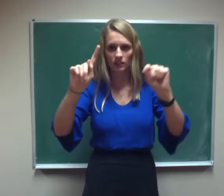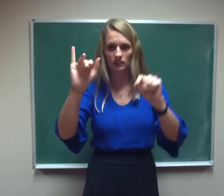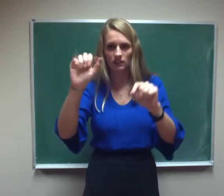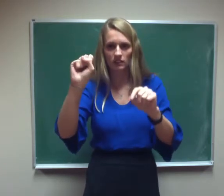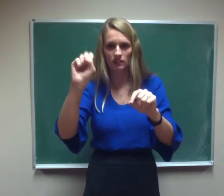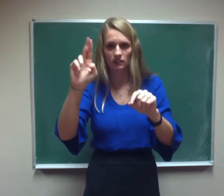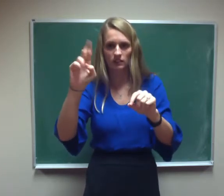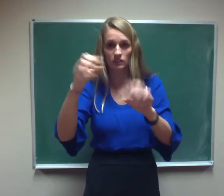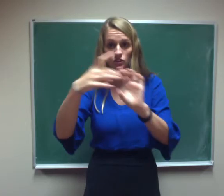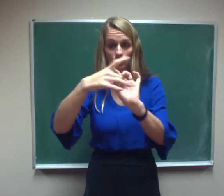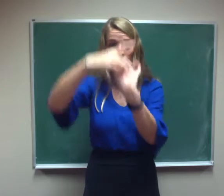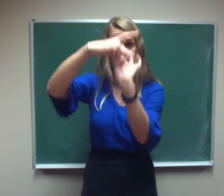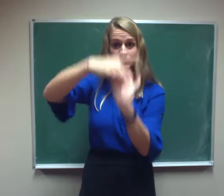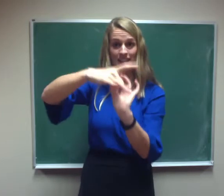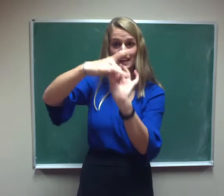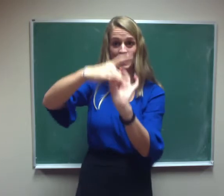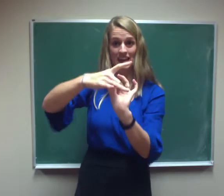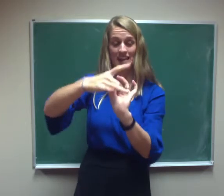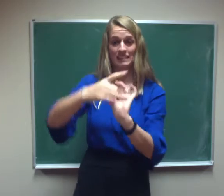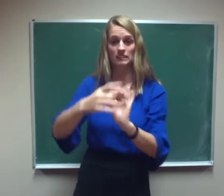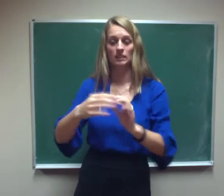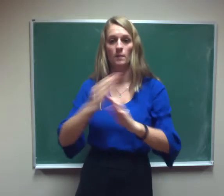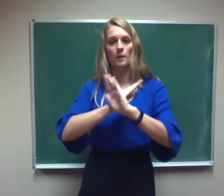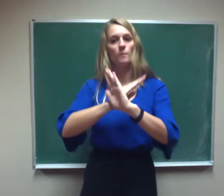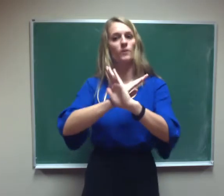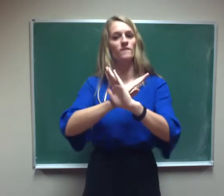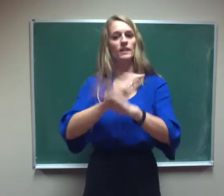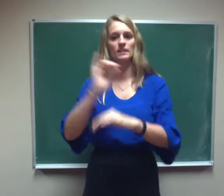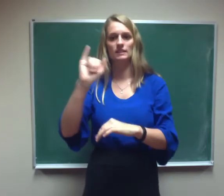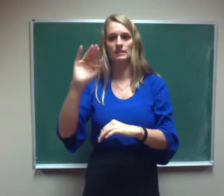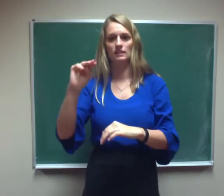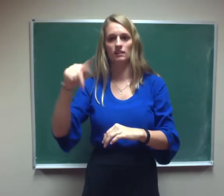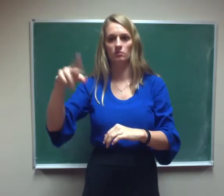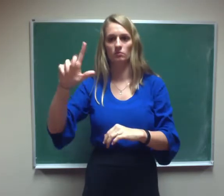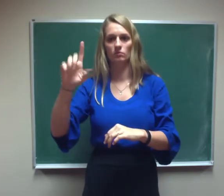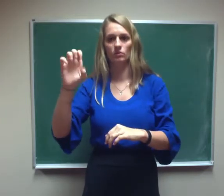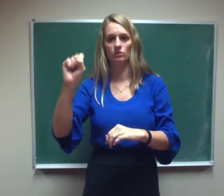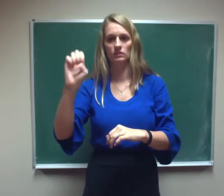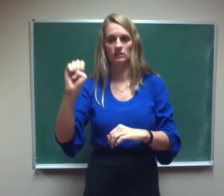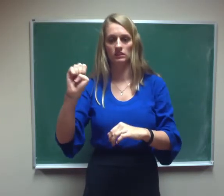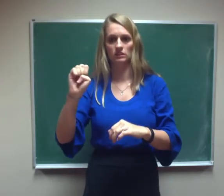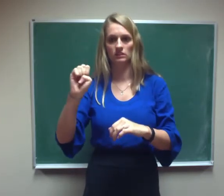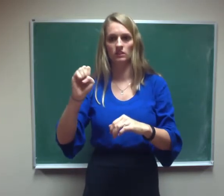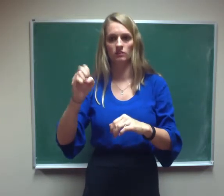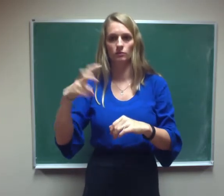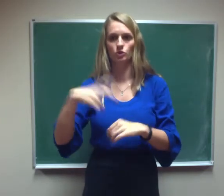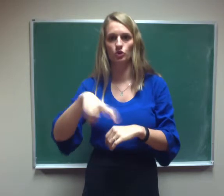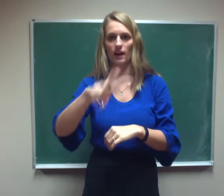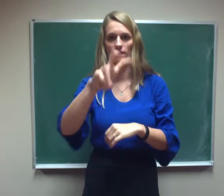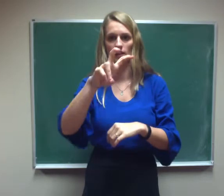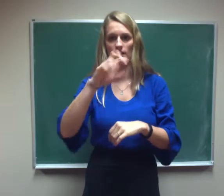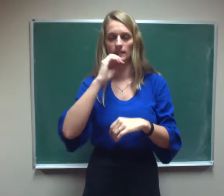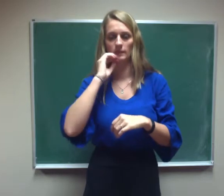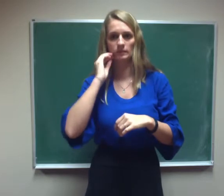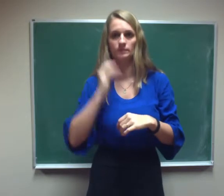prevents impulses from traveling. However, in order for the cells in the ventricles to be active, they must receive a signal, and